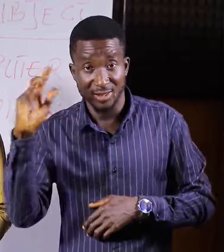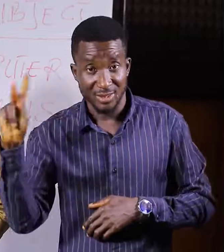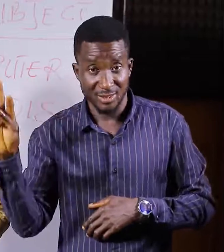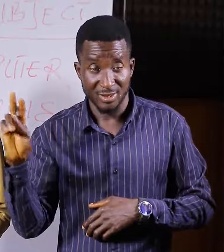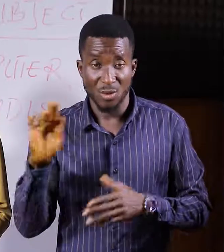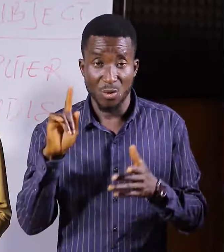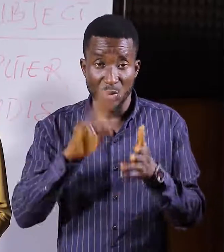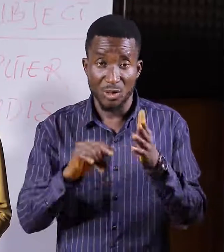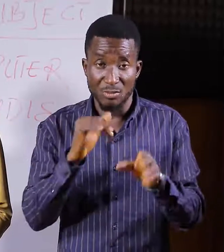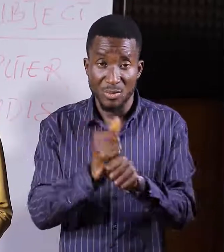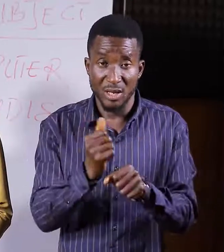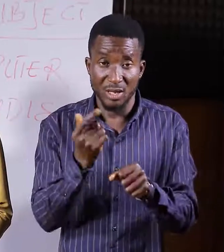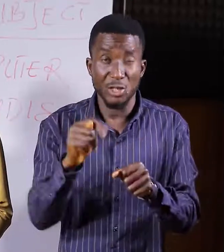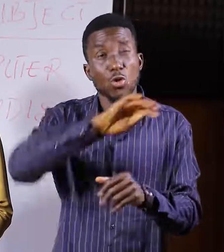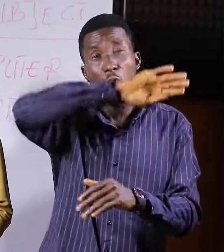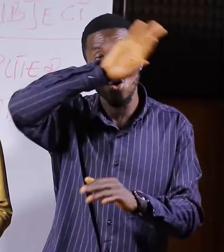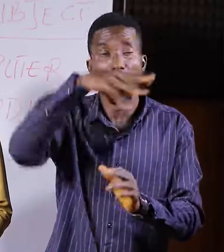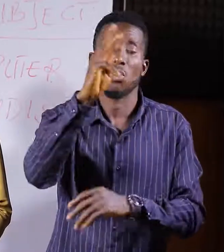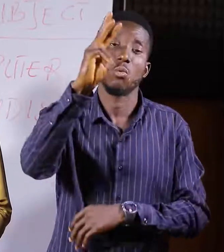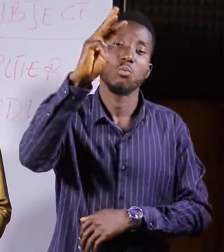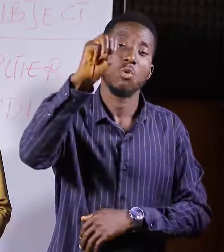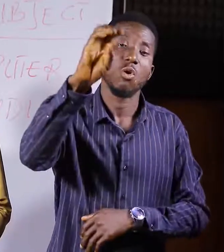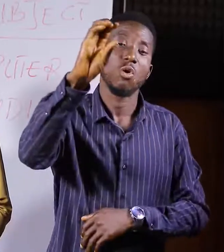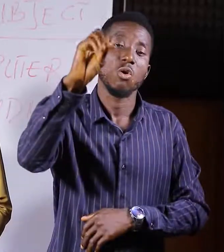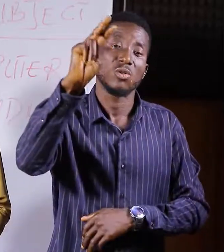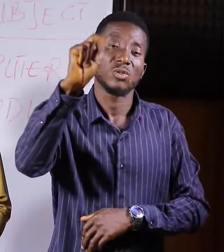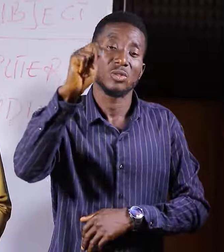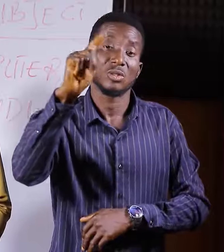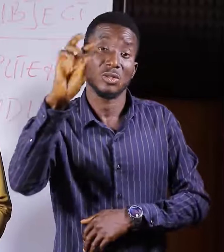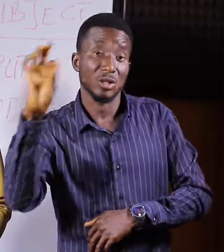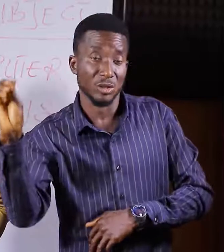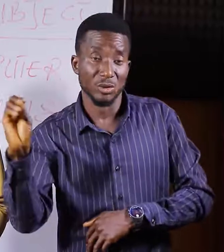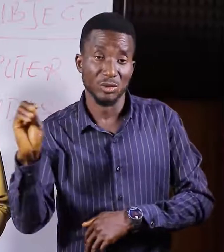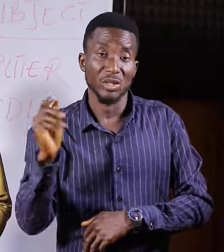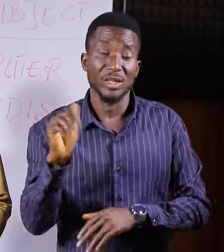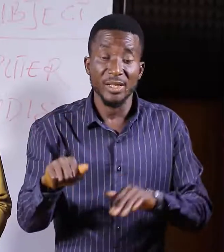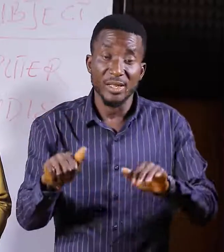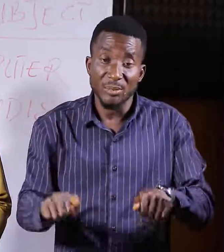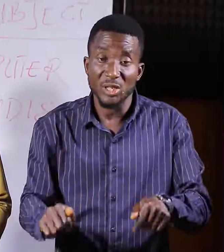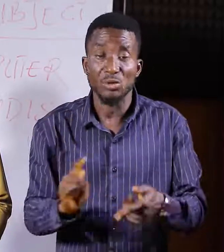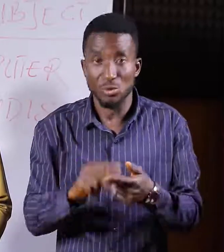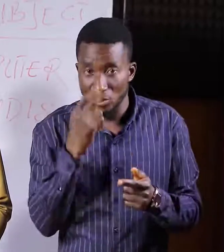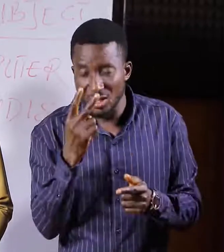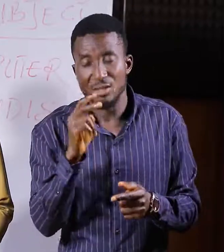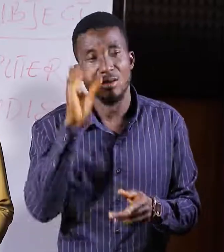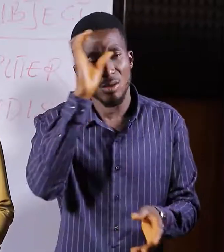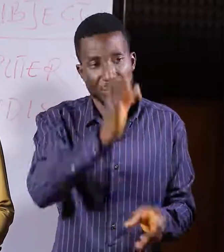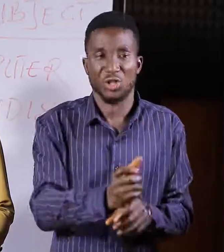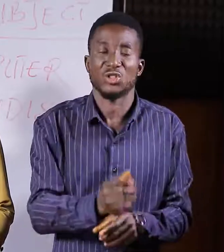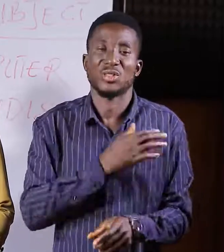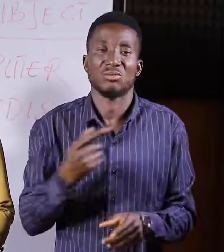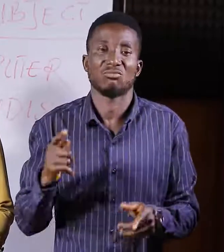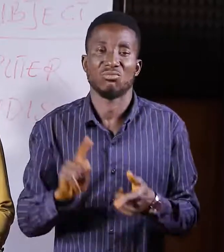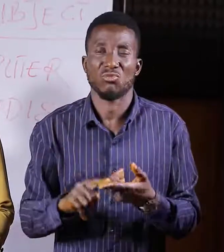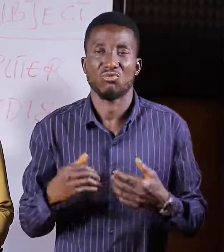the entire monitor, your ability to actually see pictures and to have